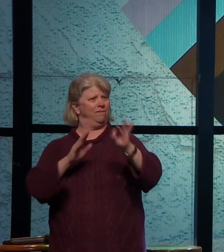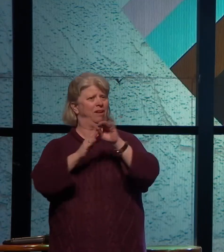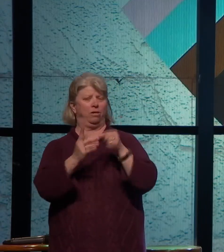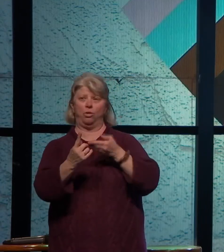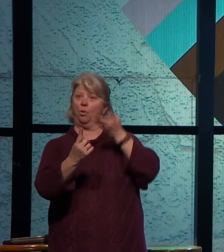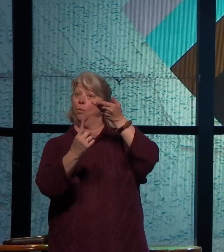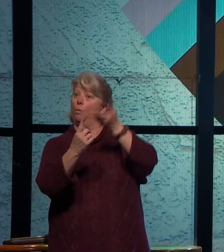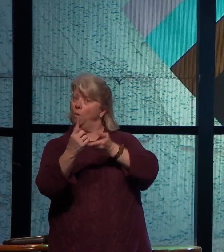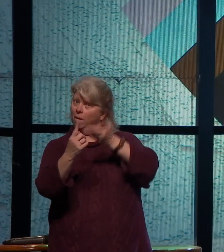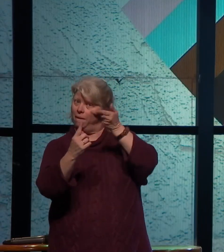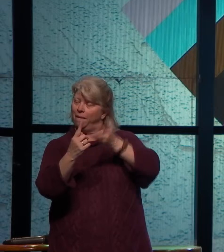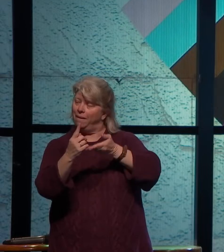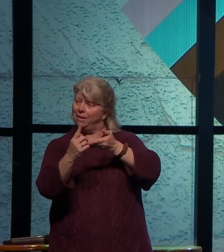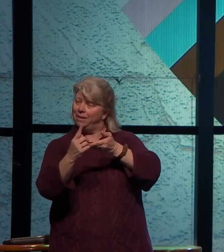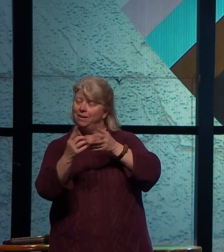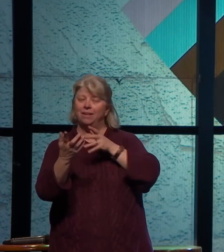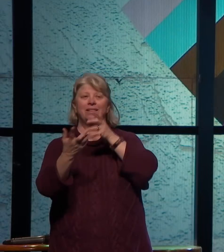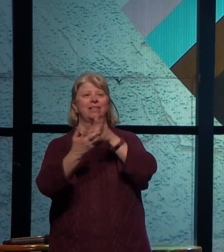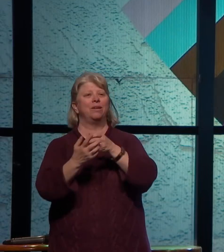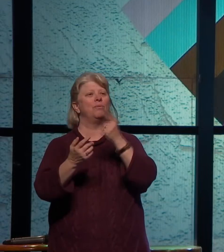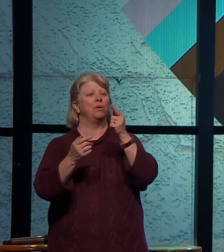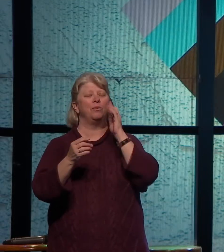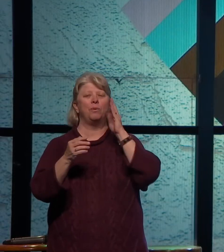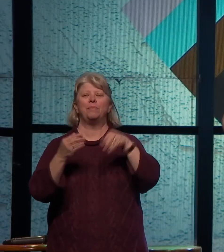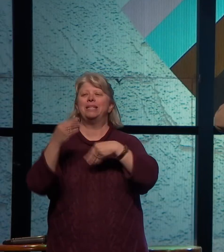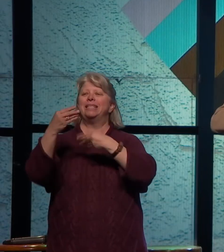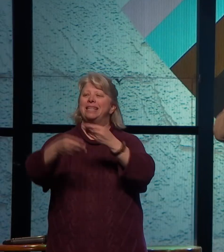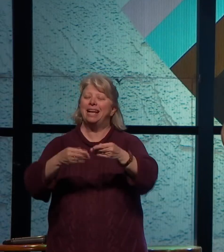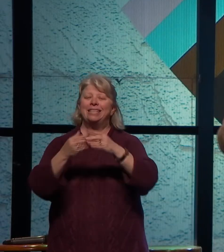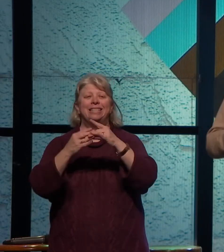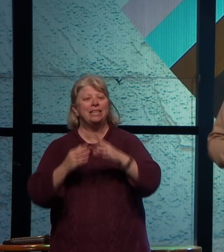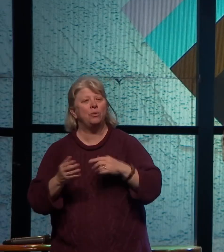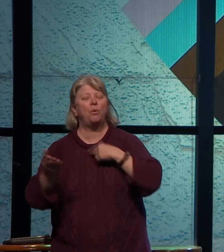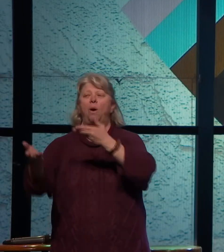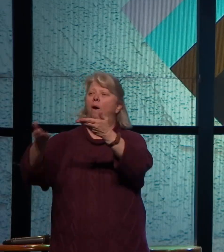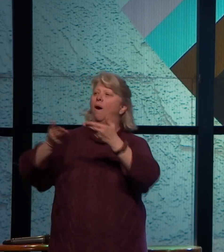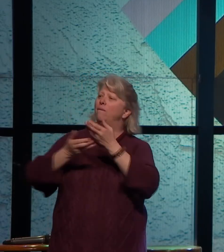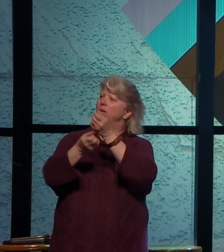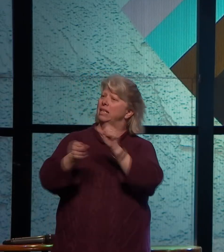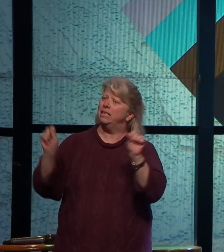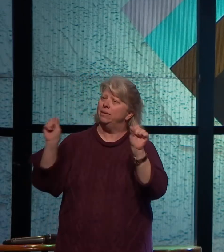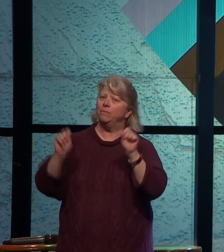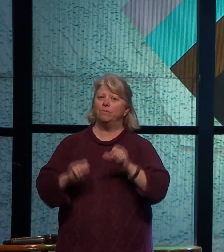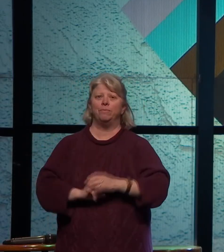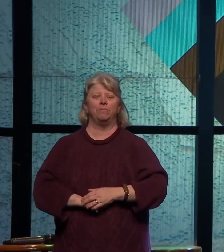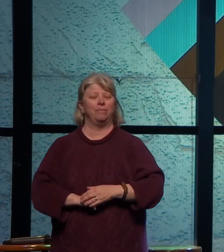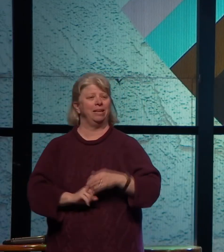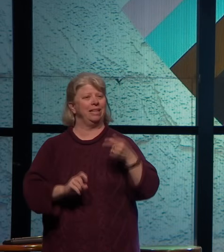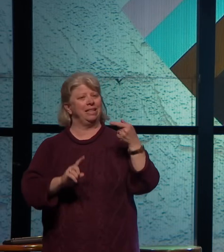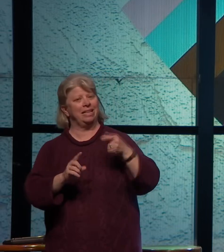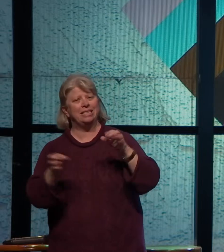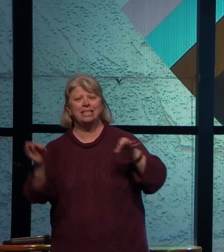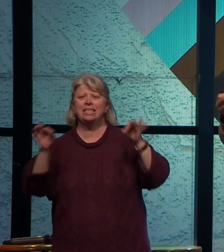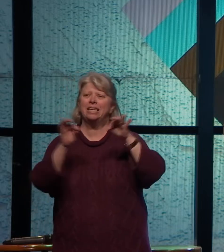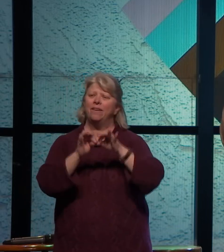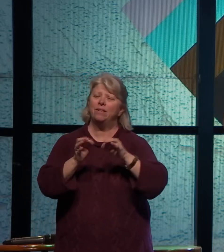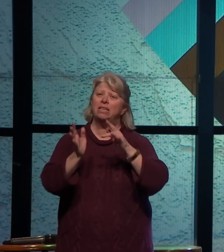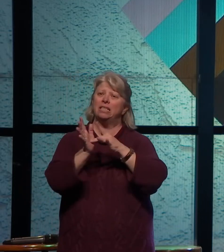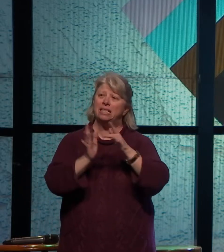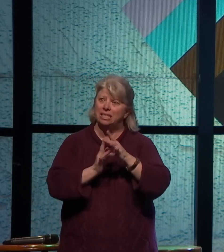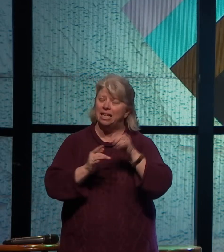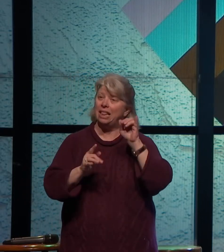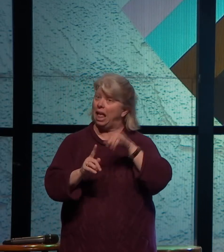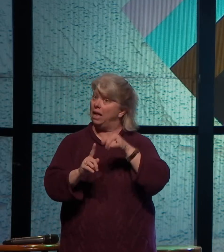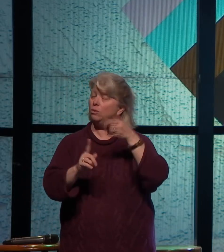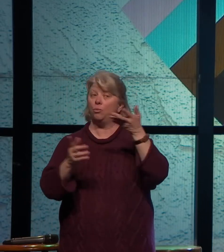one in alignment, the one who's going to be the next leader, who's going to offer us that liberation. This is the significance of Jesus. This